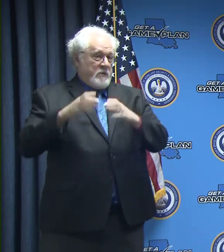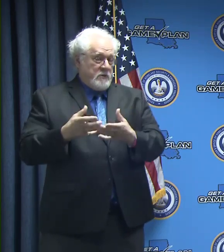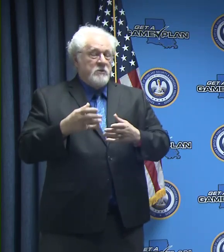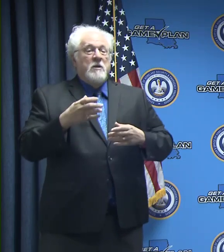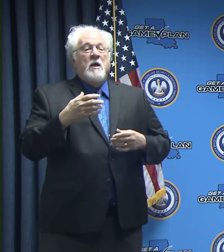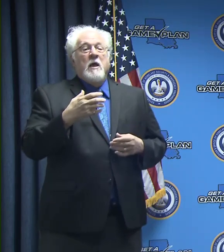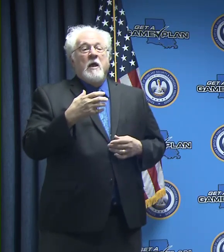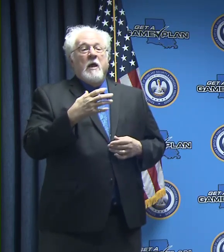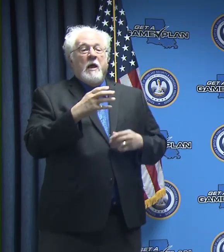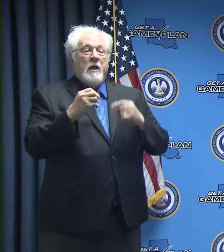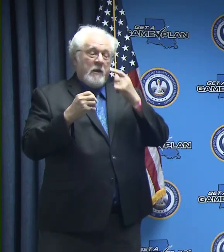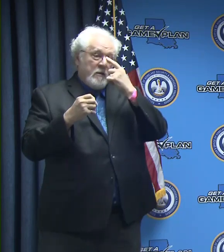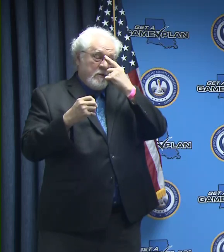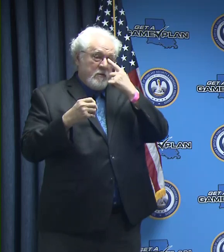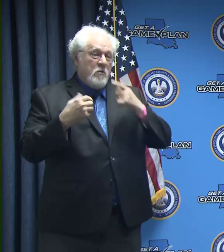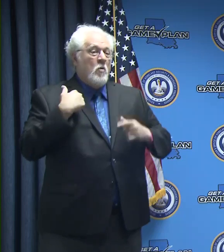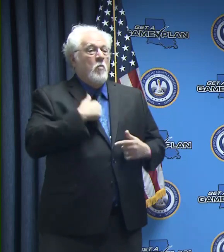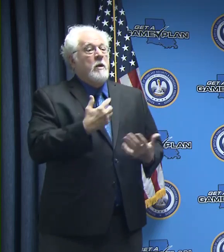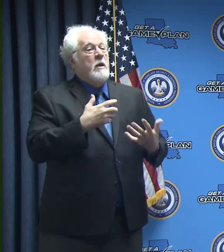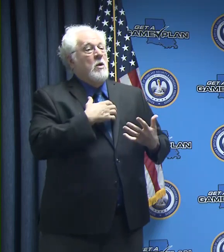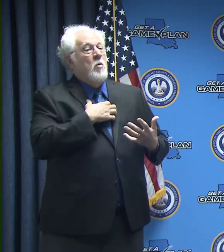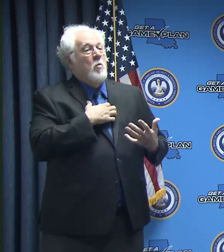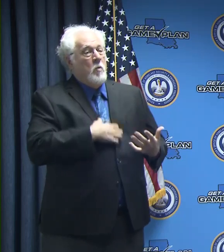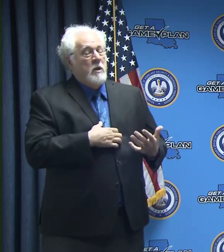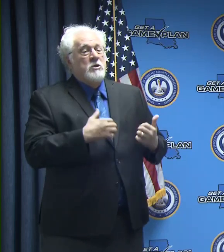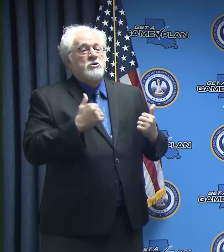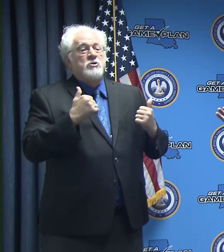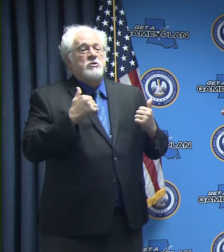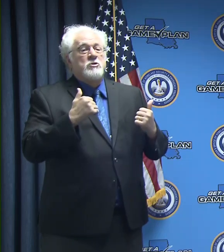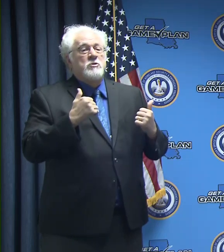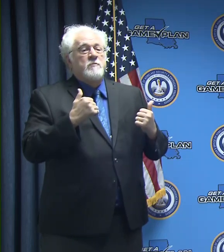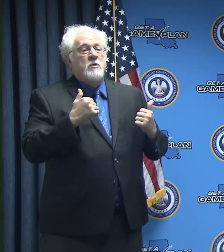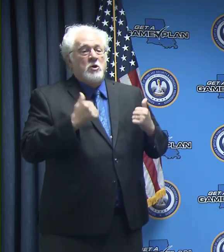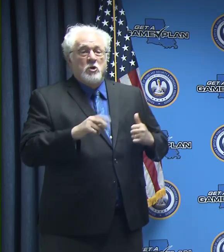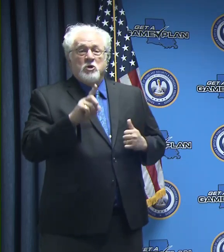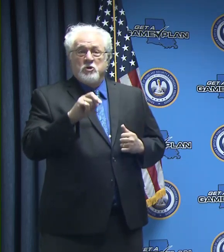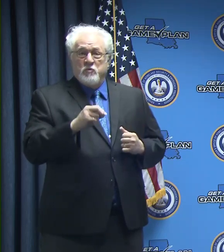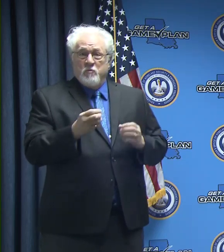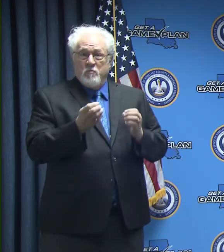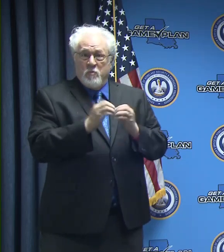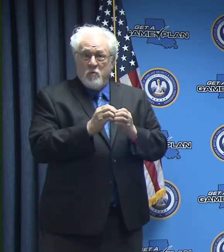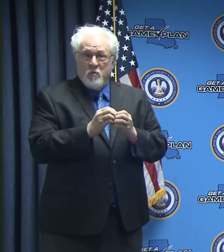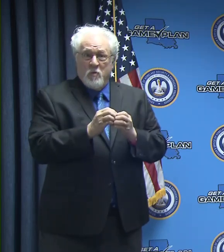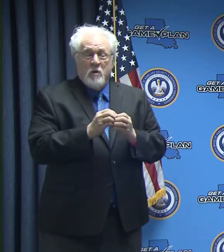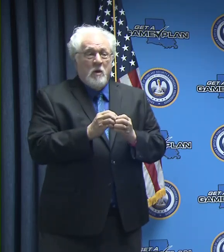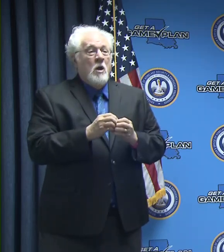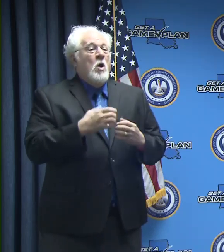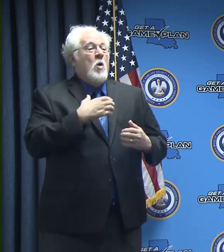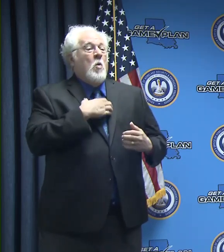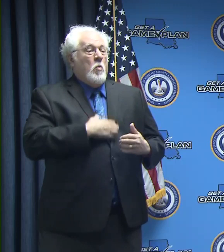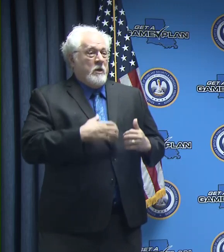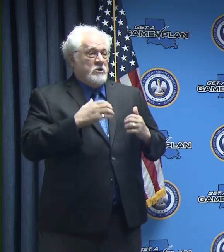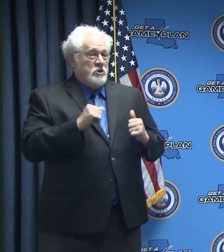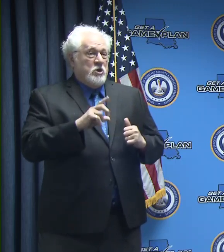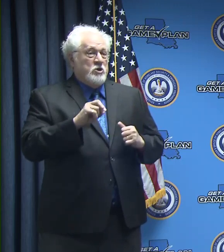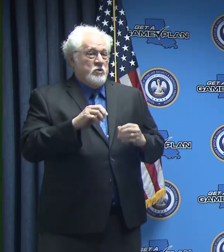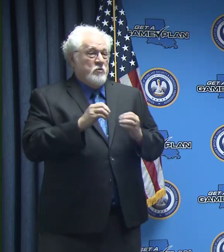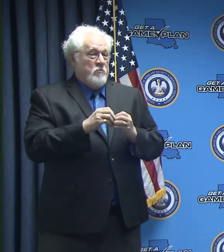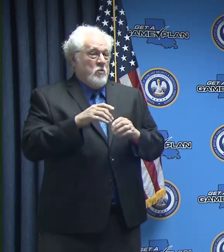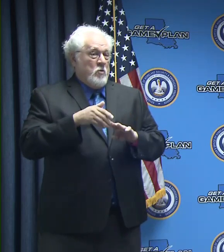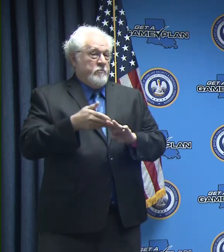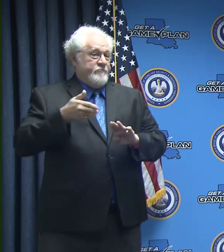while we wish we could have actually done more tests, and certainly we wish we could have done more